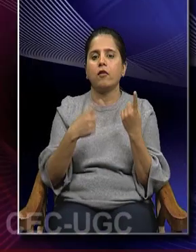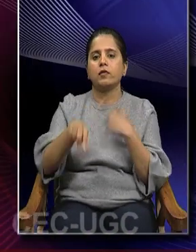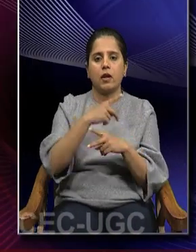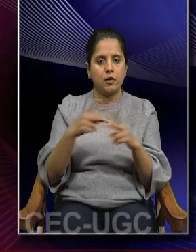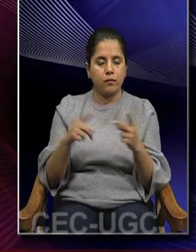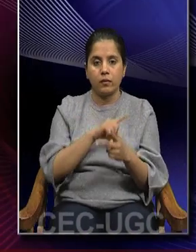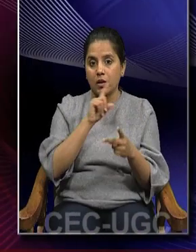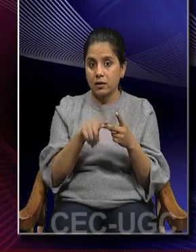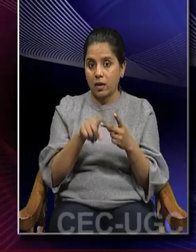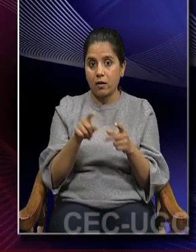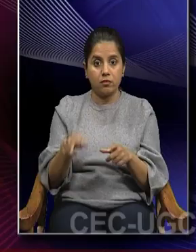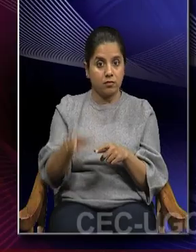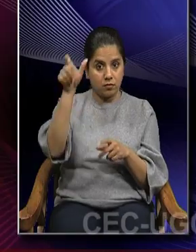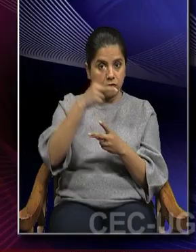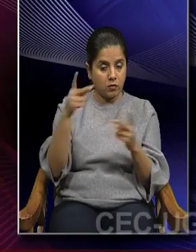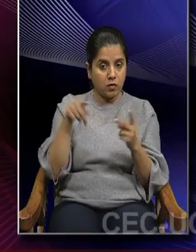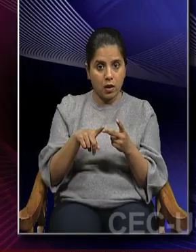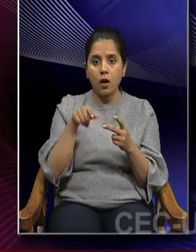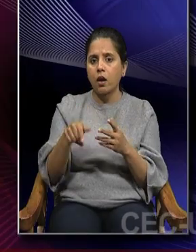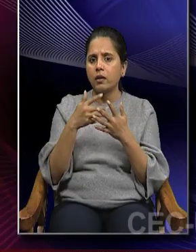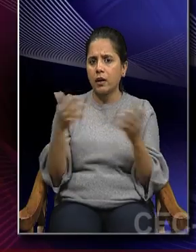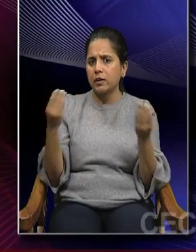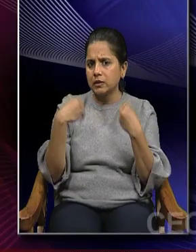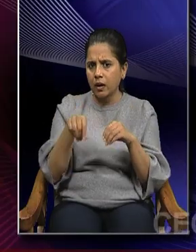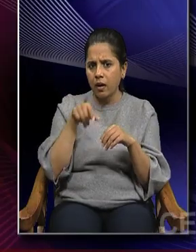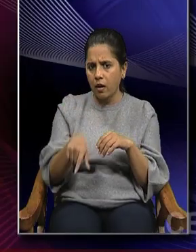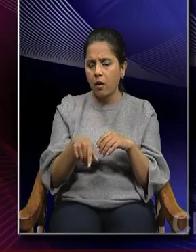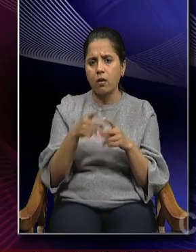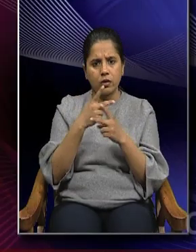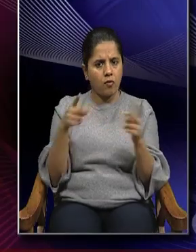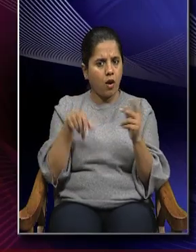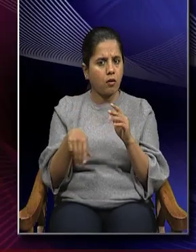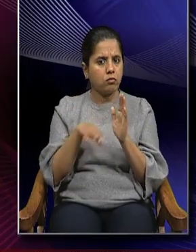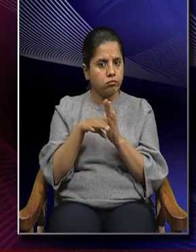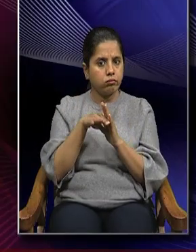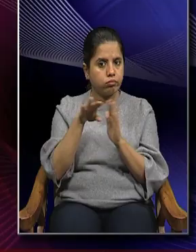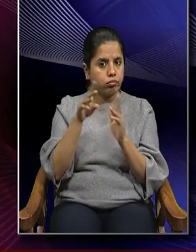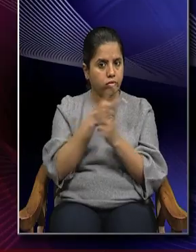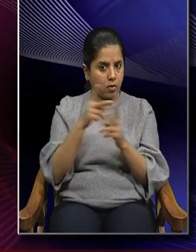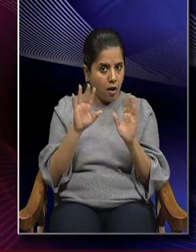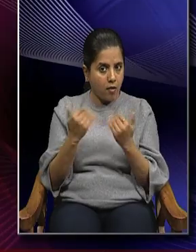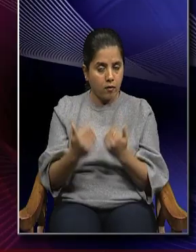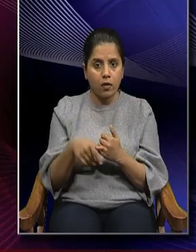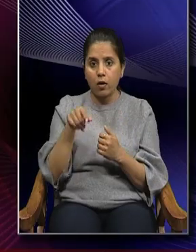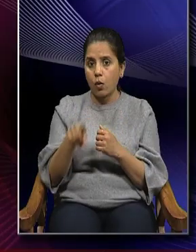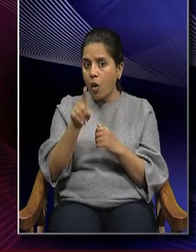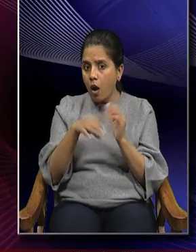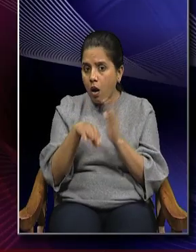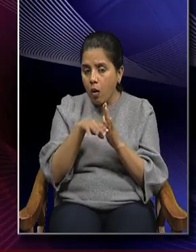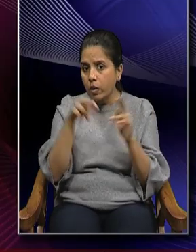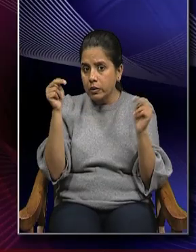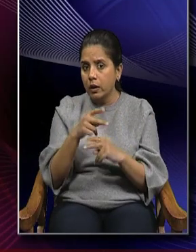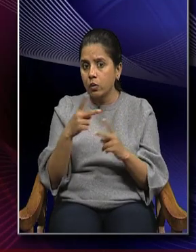second premise is the product sales passes through distinct stages, and each stage